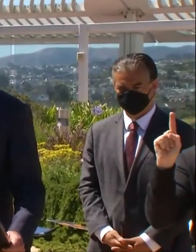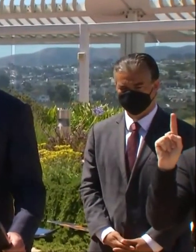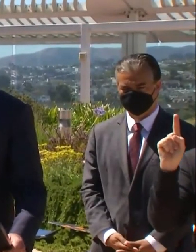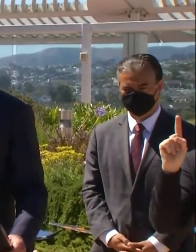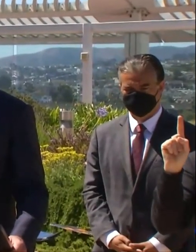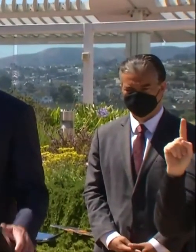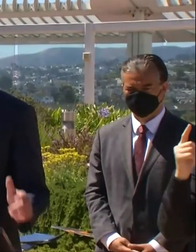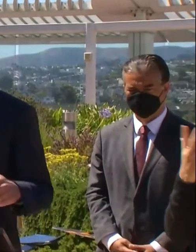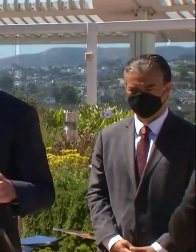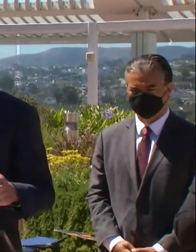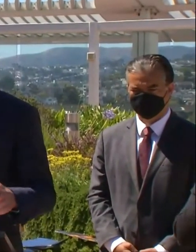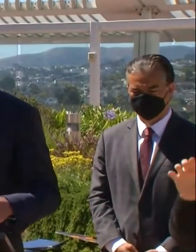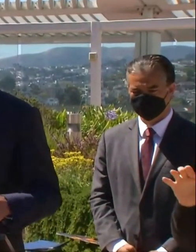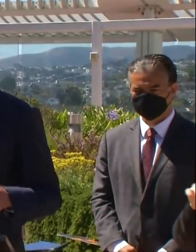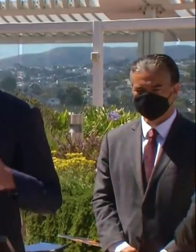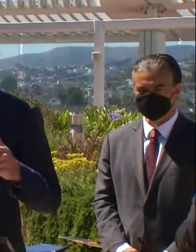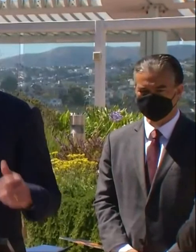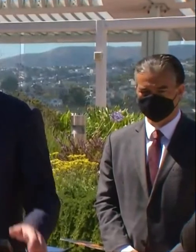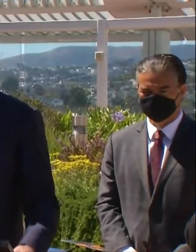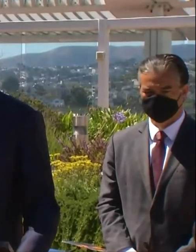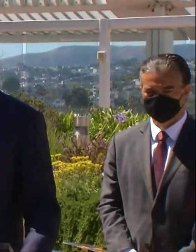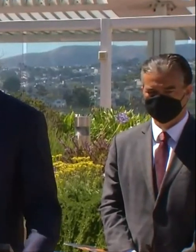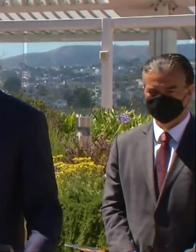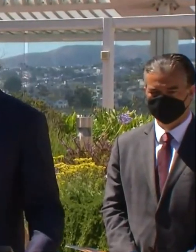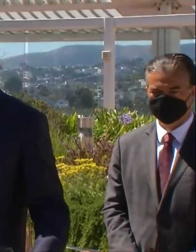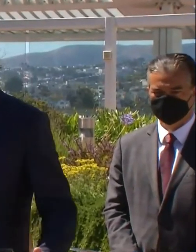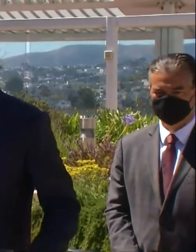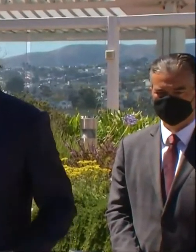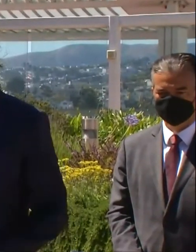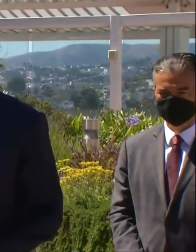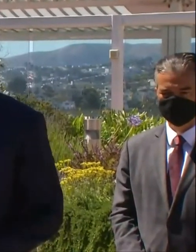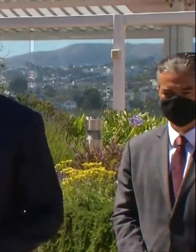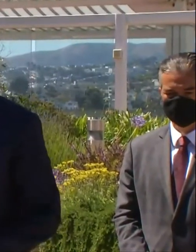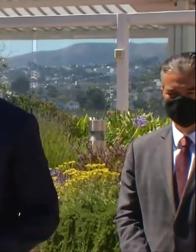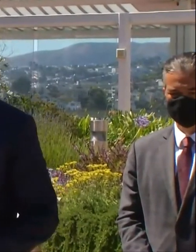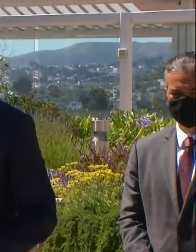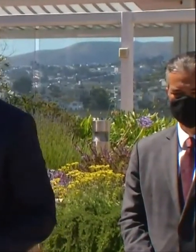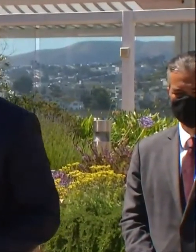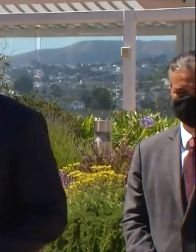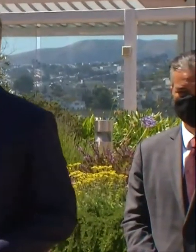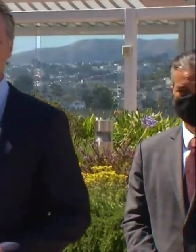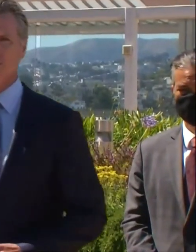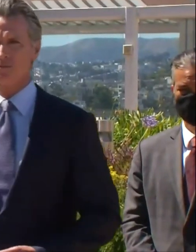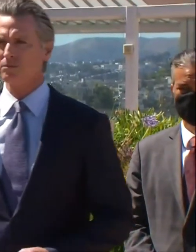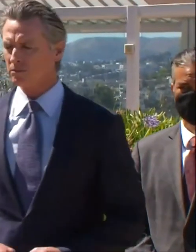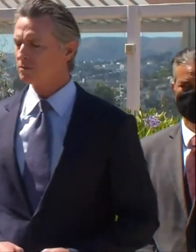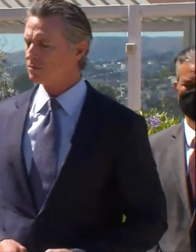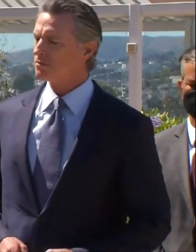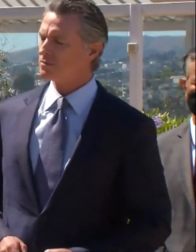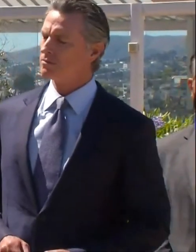advance laws that not only save lives here in the state of California, but become templates for laws all across this country.